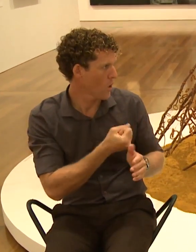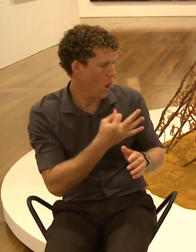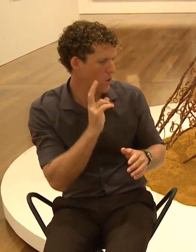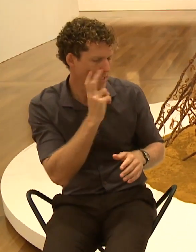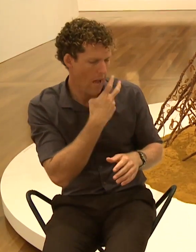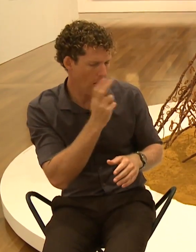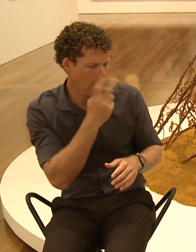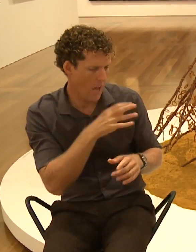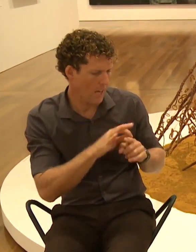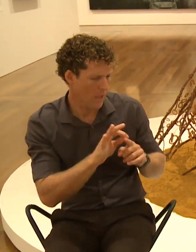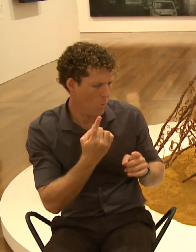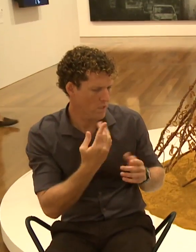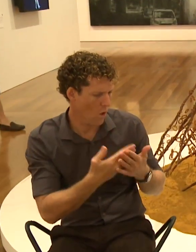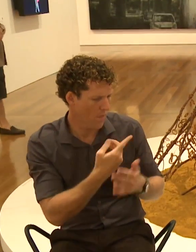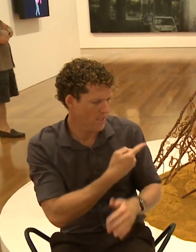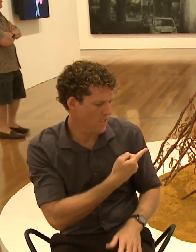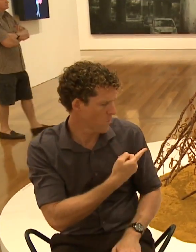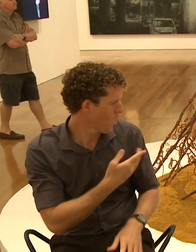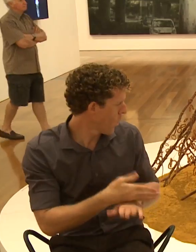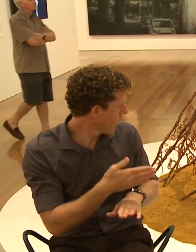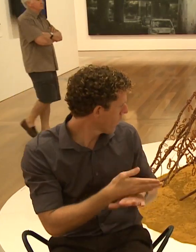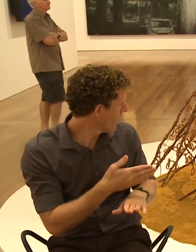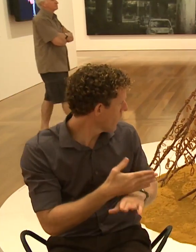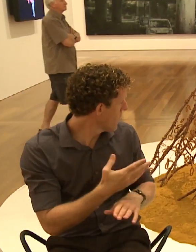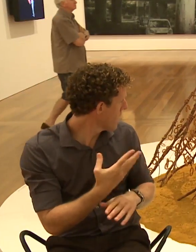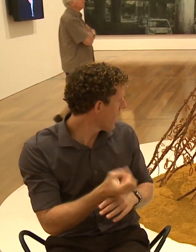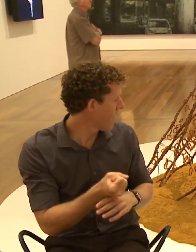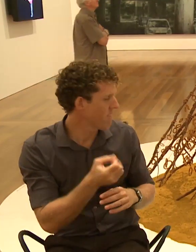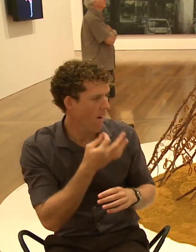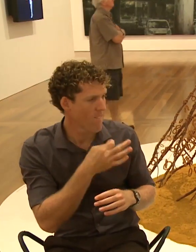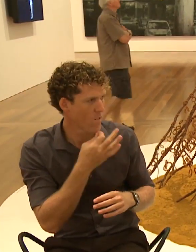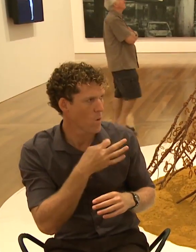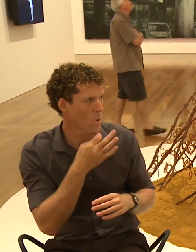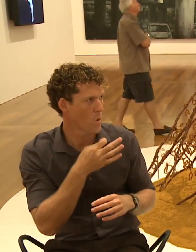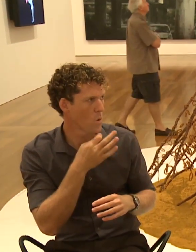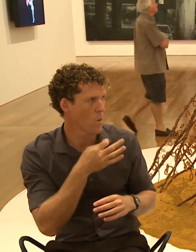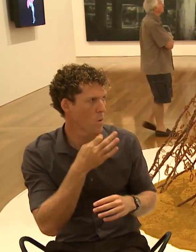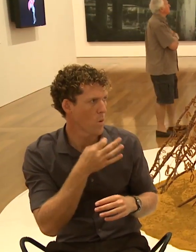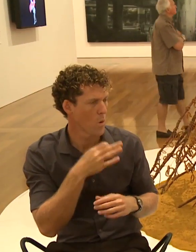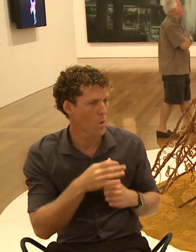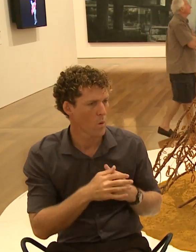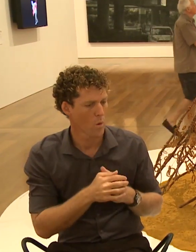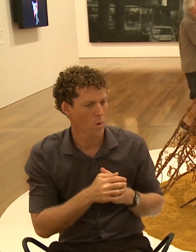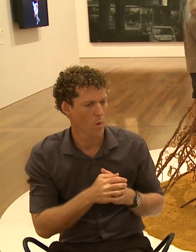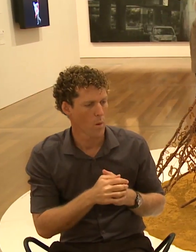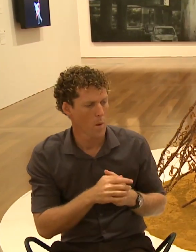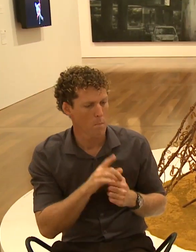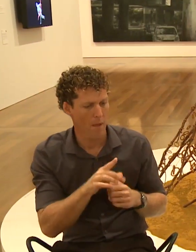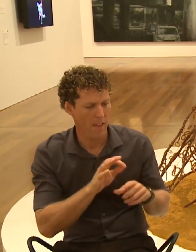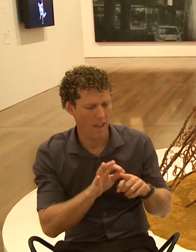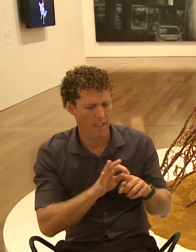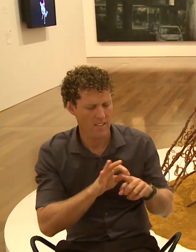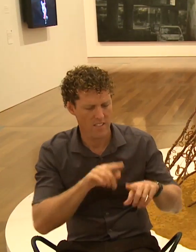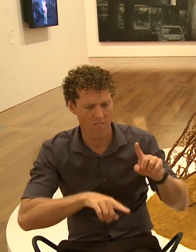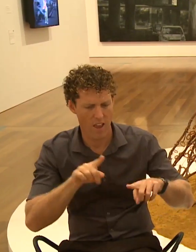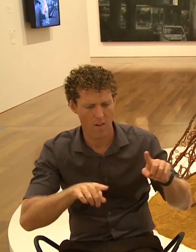here, but there are probably a few, but the colours